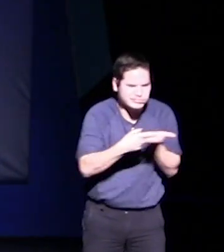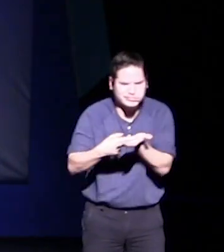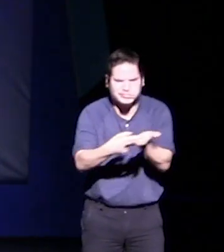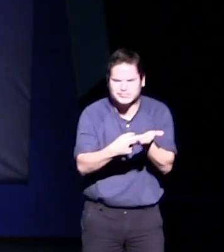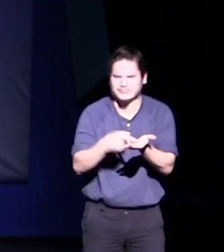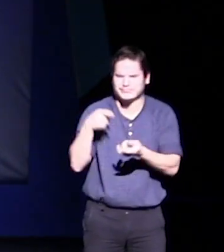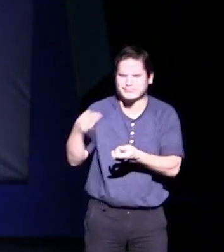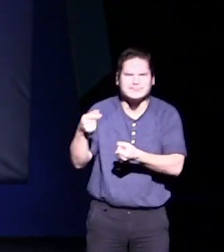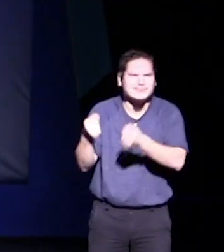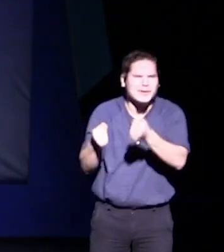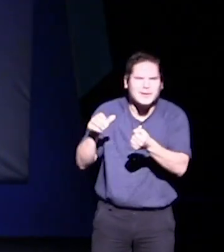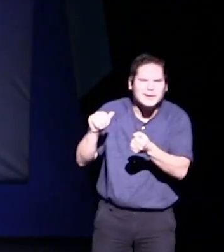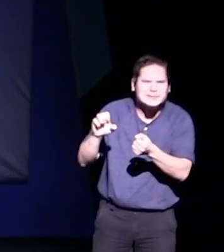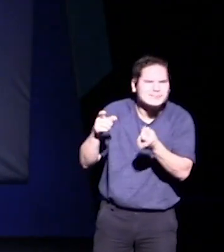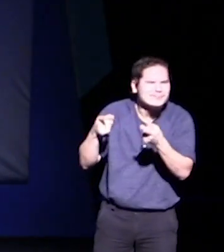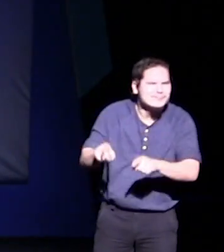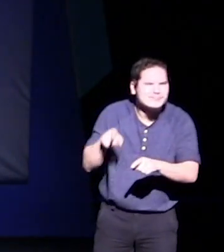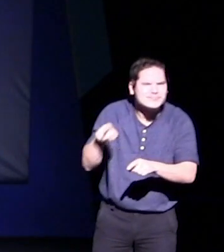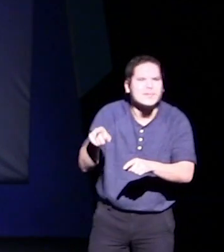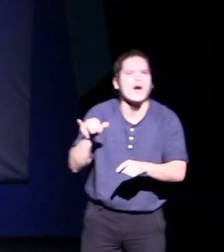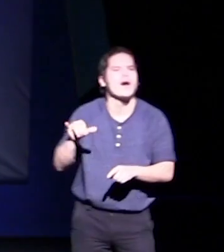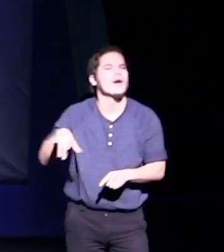time. He presented his case in court.